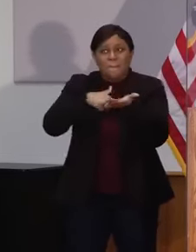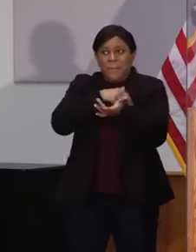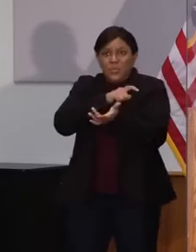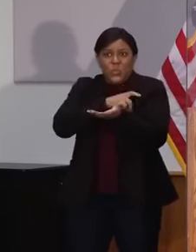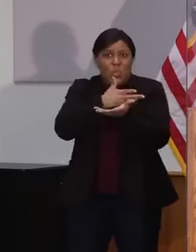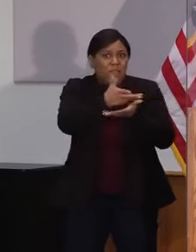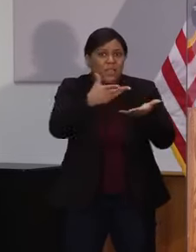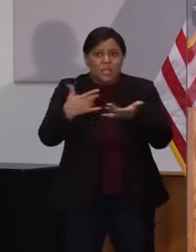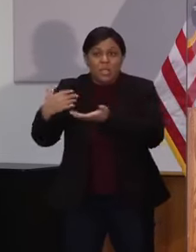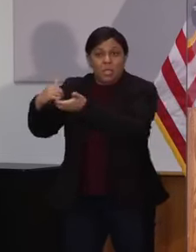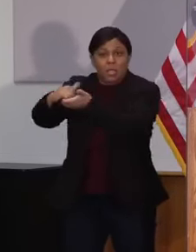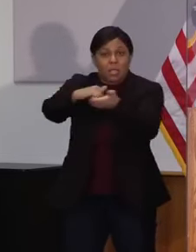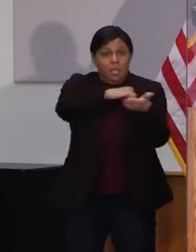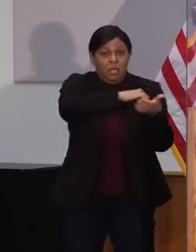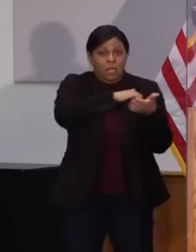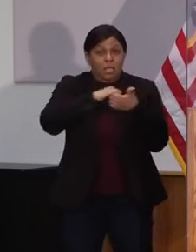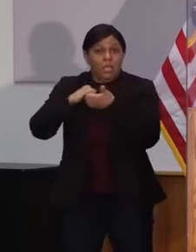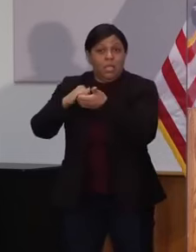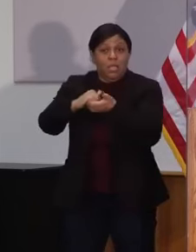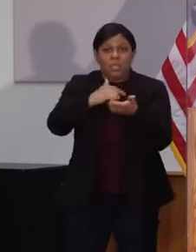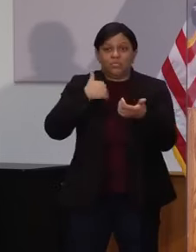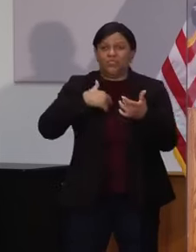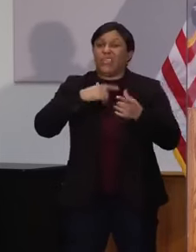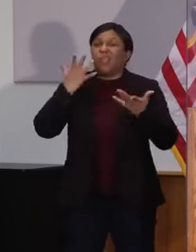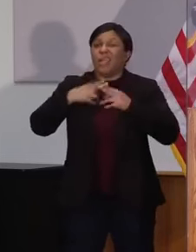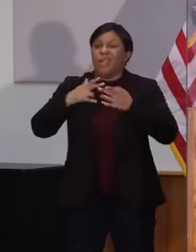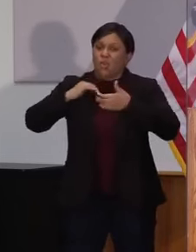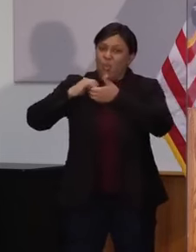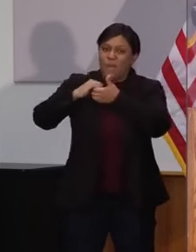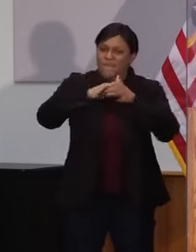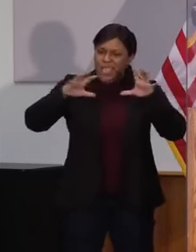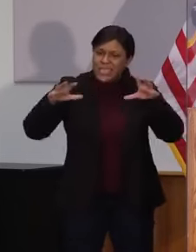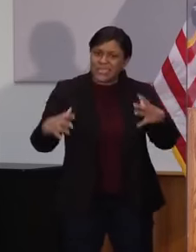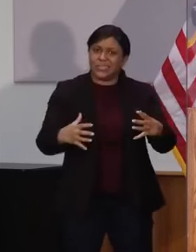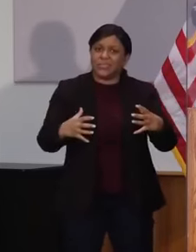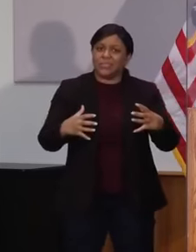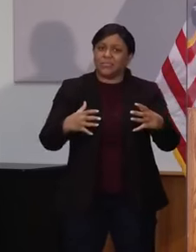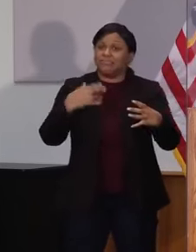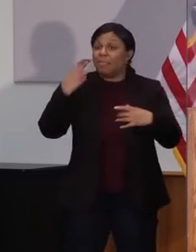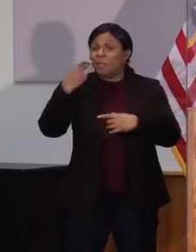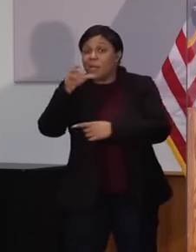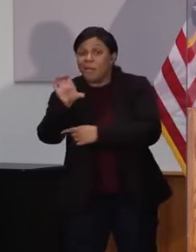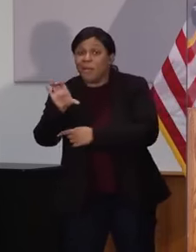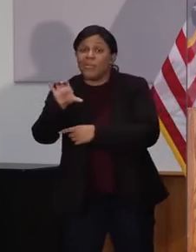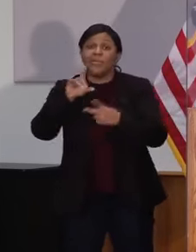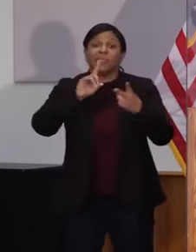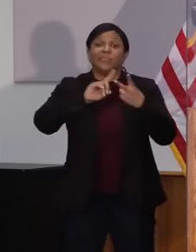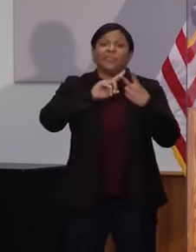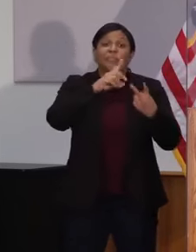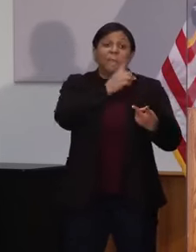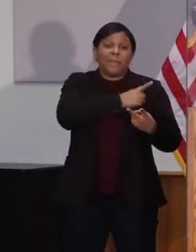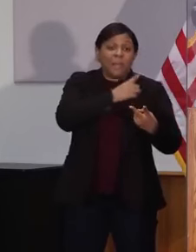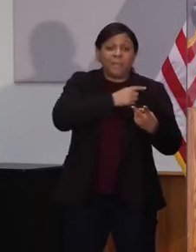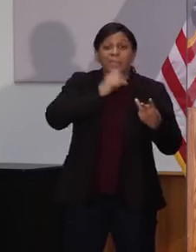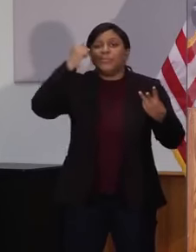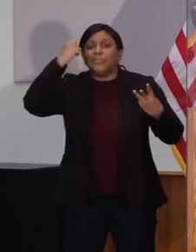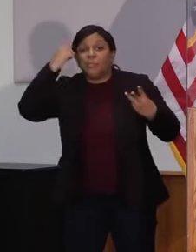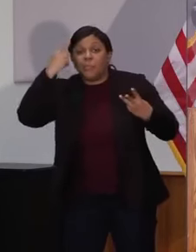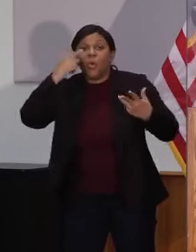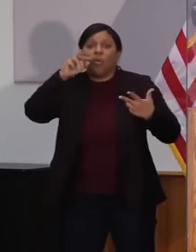command. And so it is a unified command where Minneapolis, Hennepin, Ramsey, St. Paul are all at the table together under